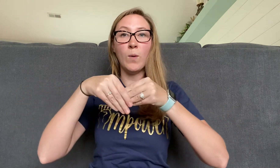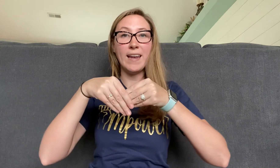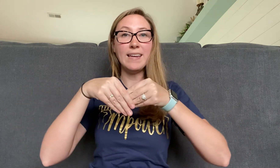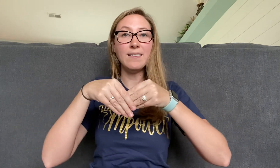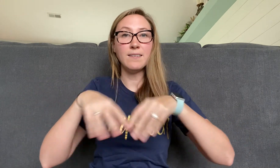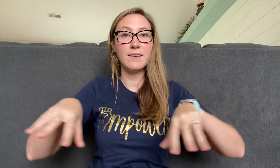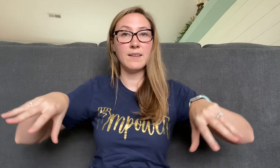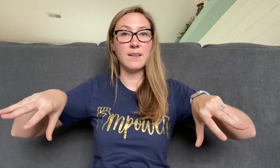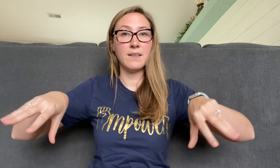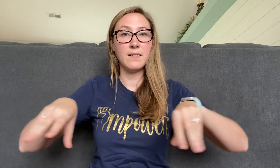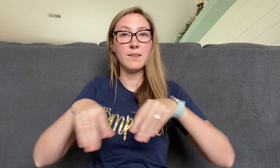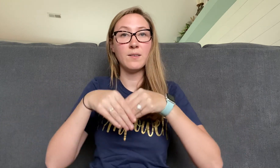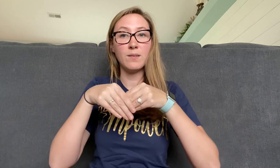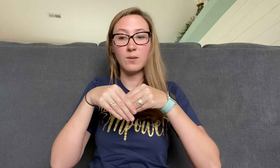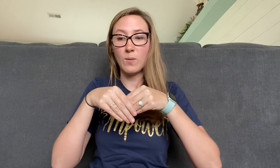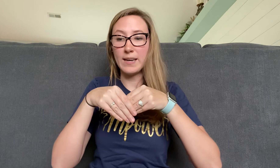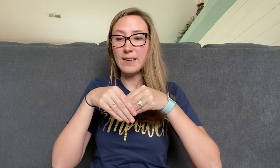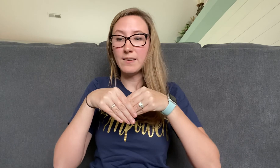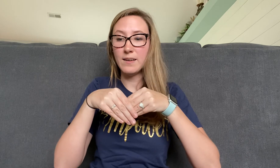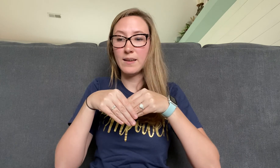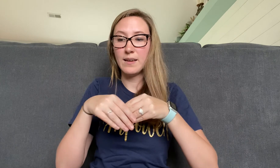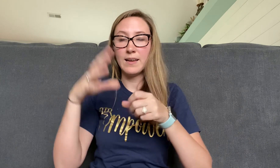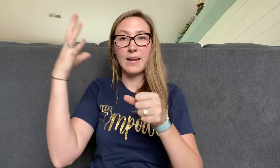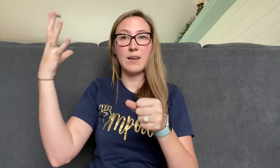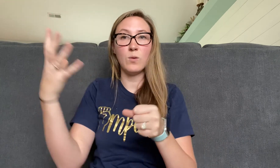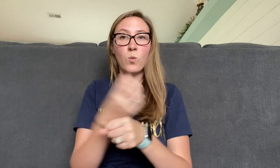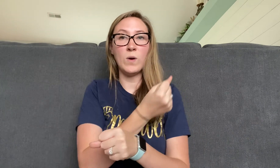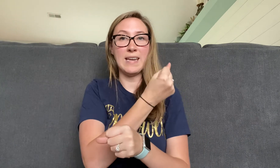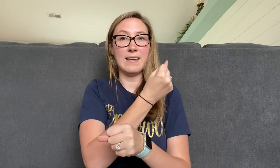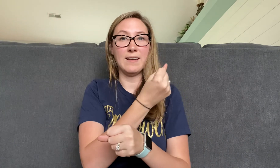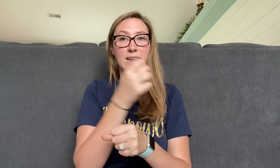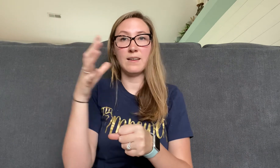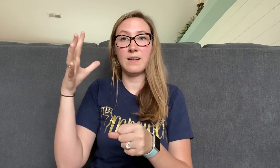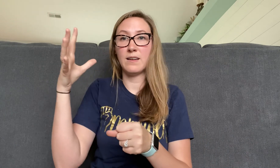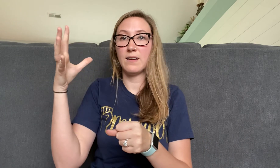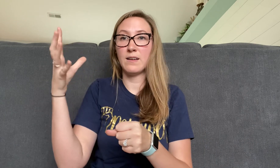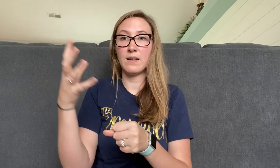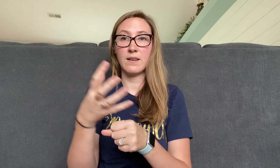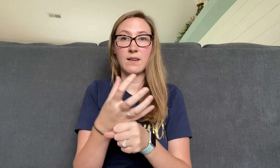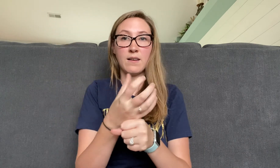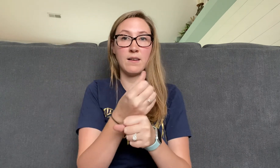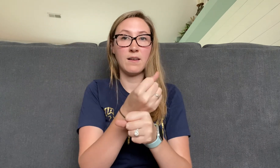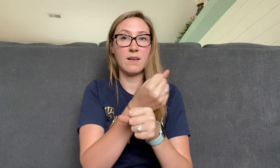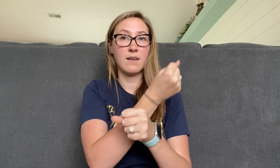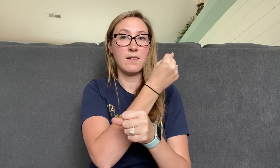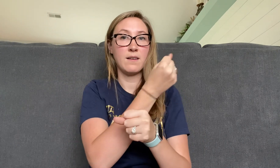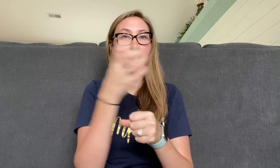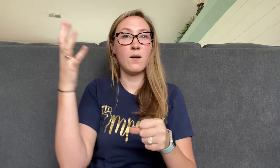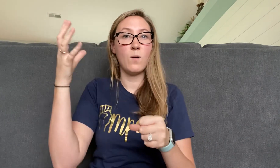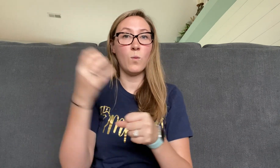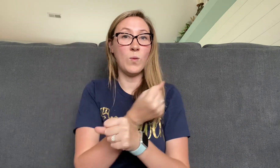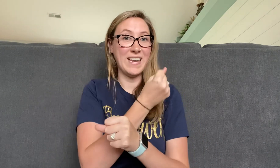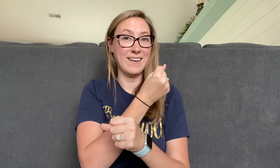wedding, wedding, and win, win.